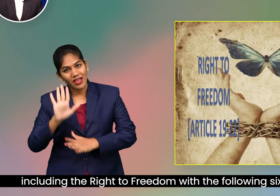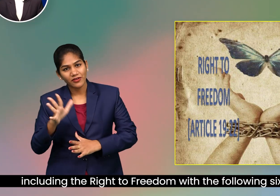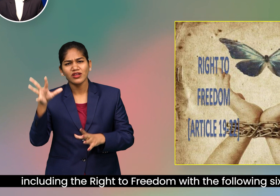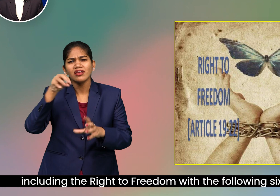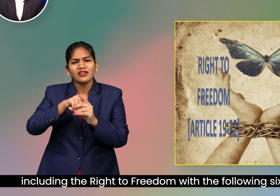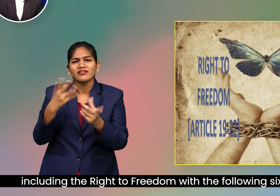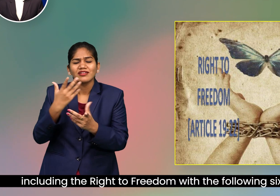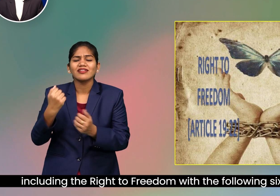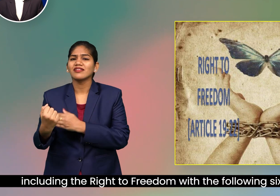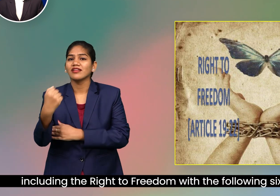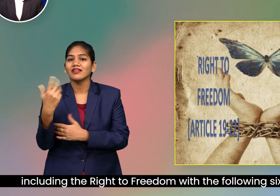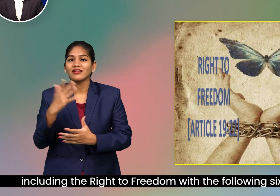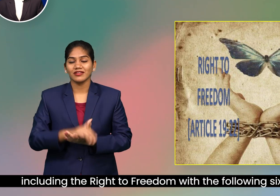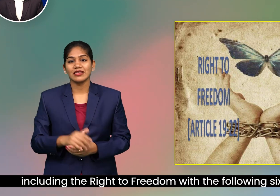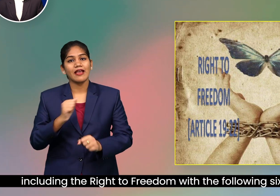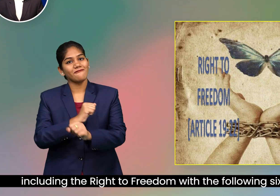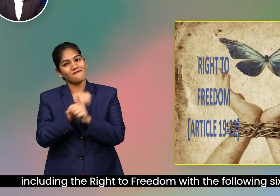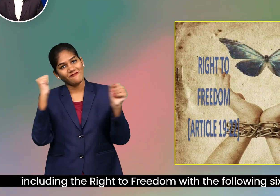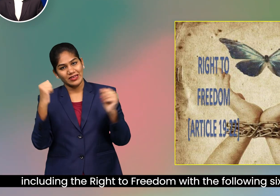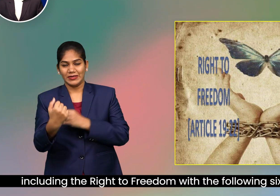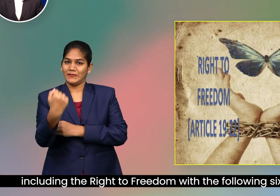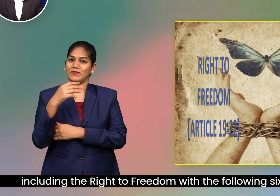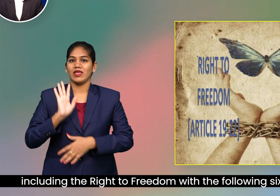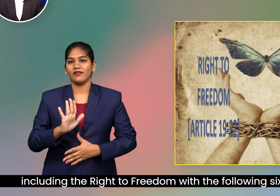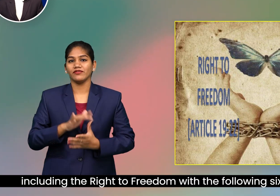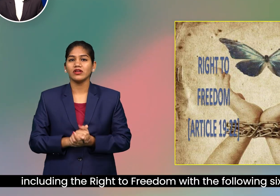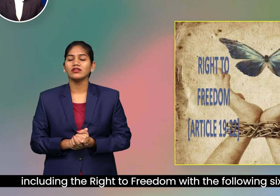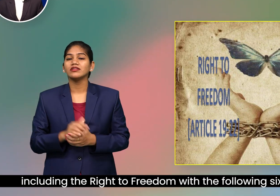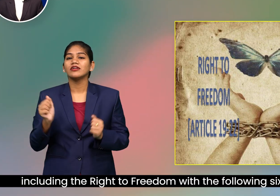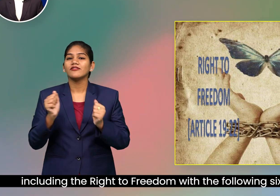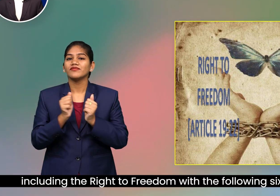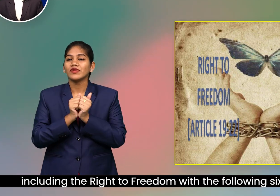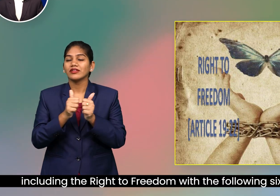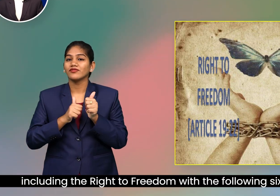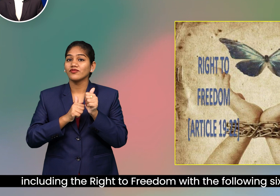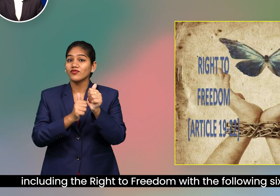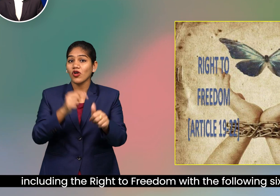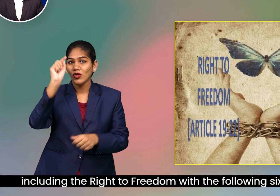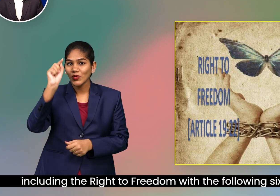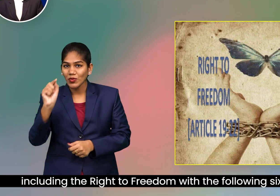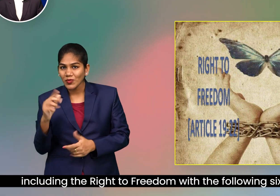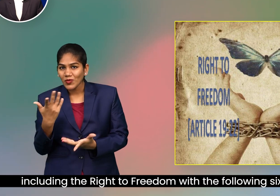including the right to freedom with the following 6 forms of freedoms.